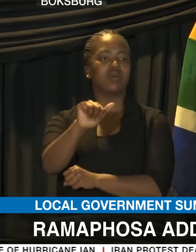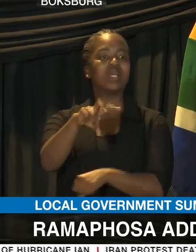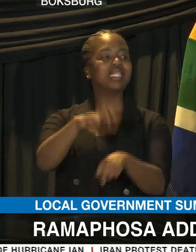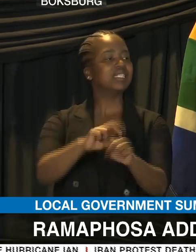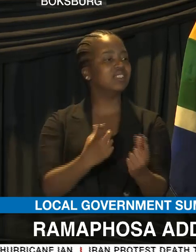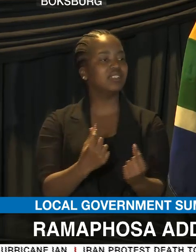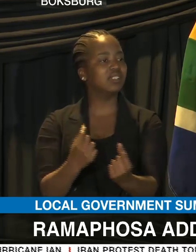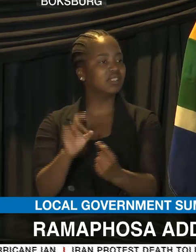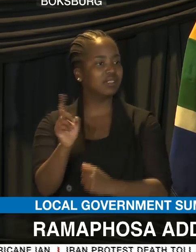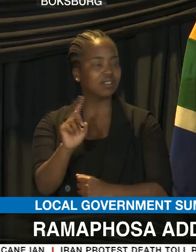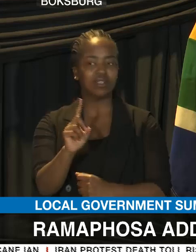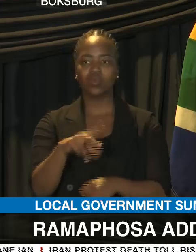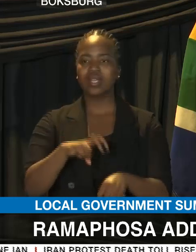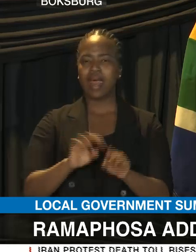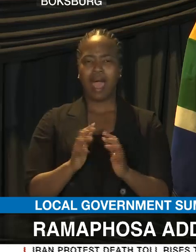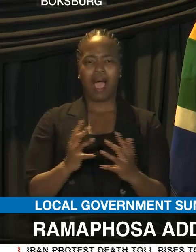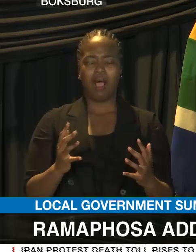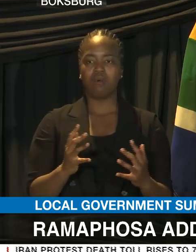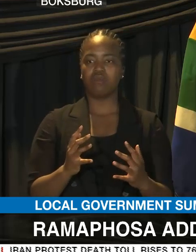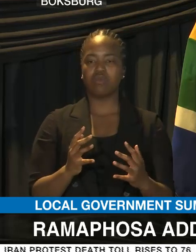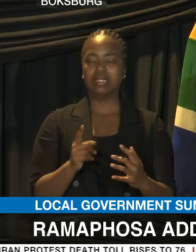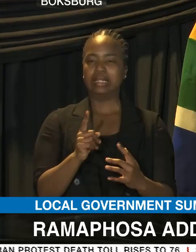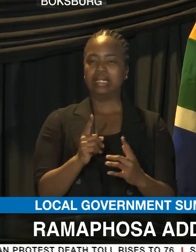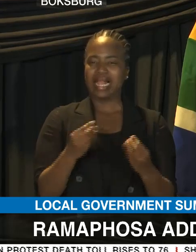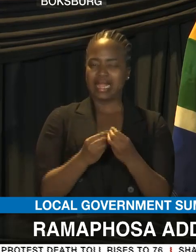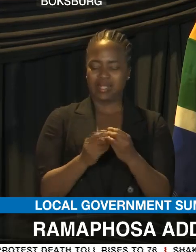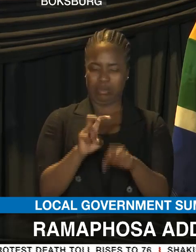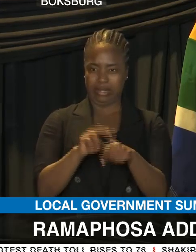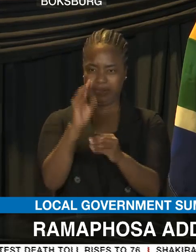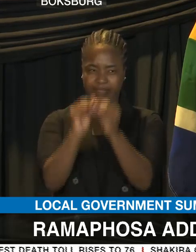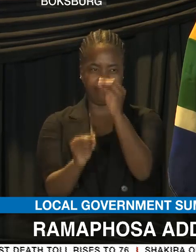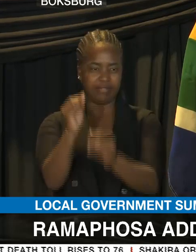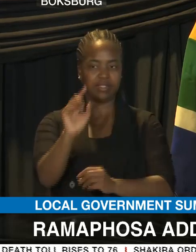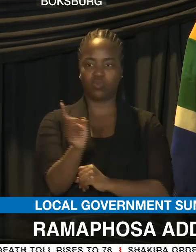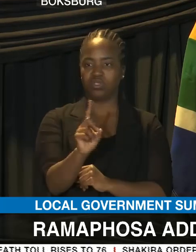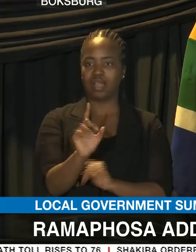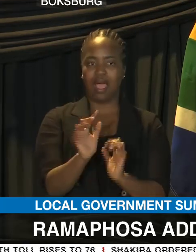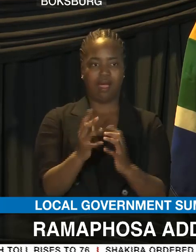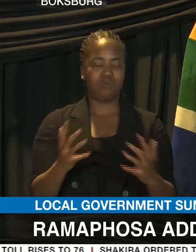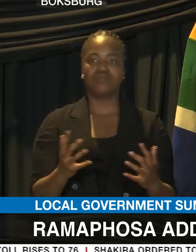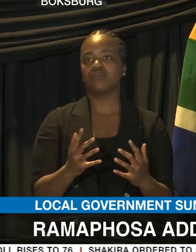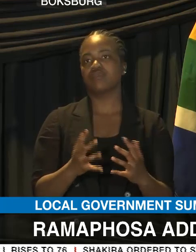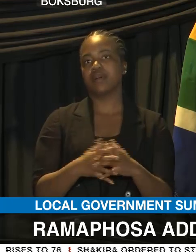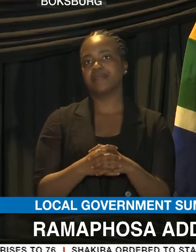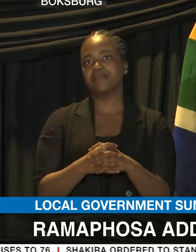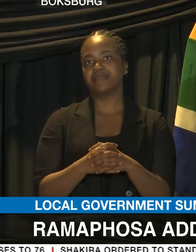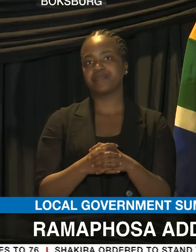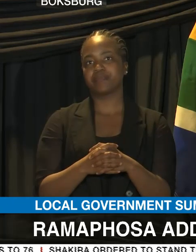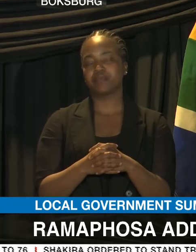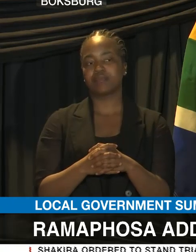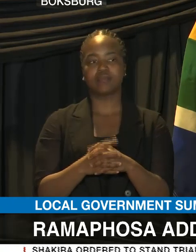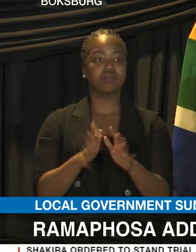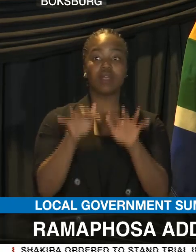embark on course correction to advance the principle